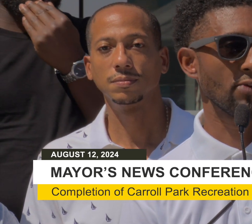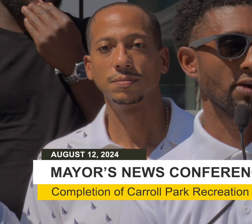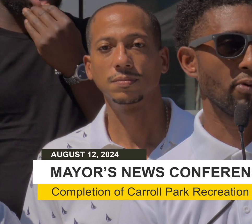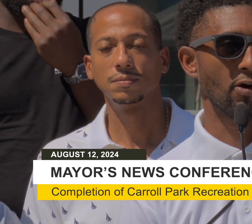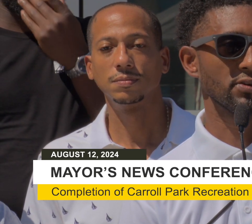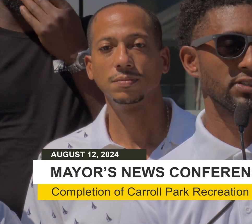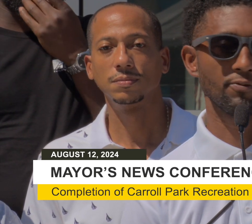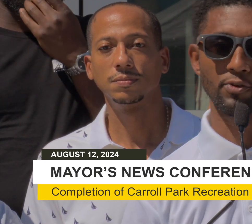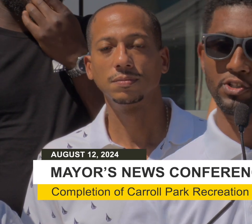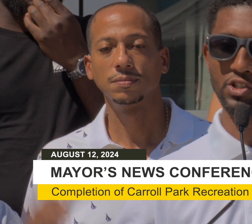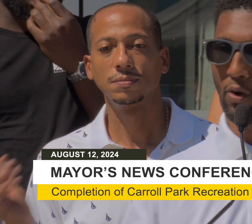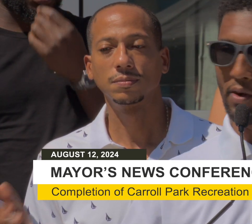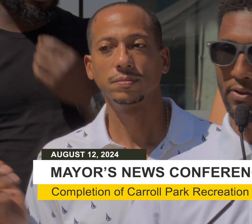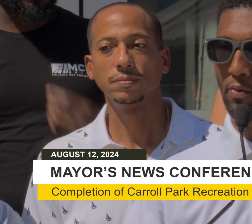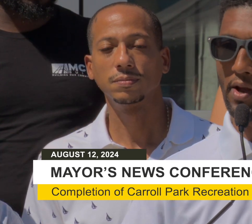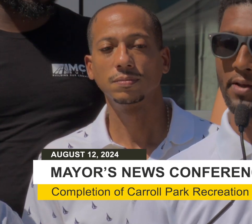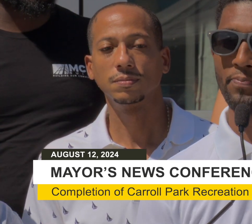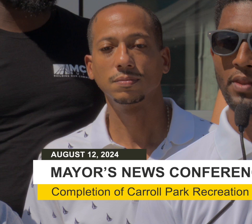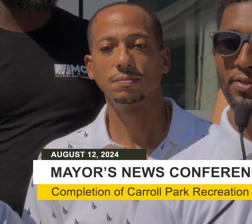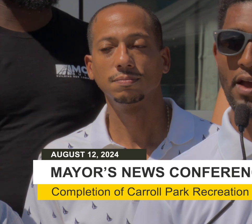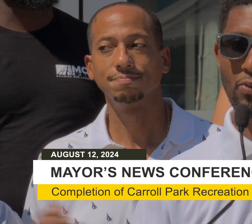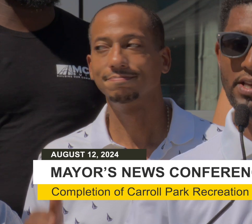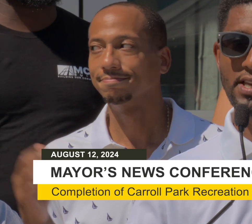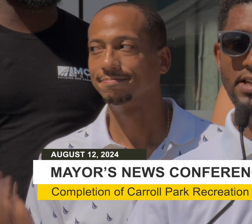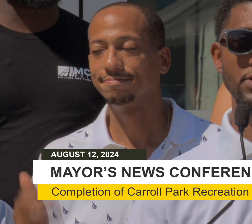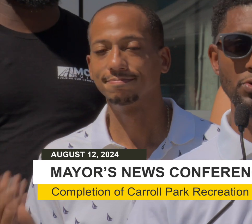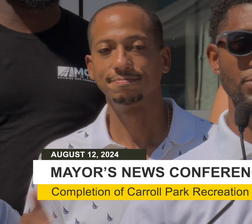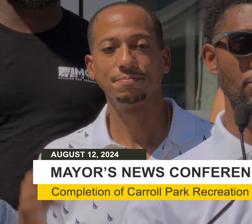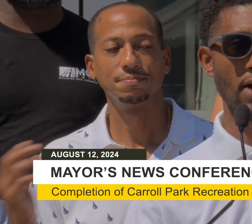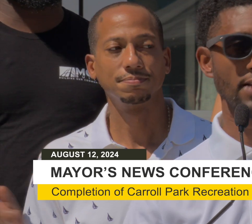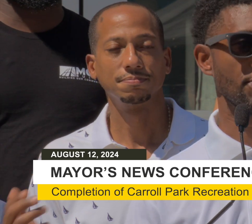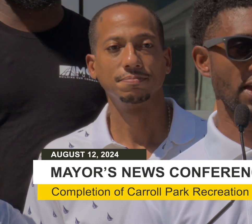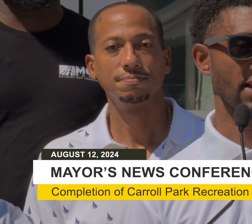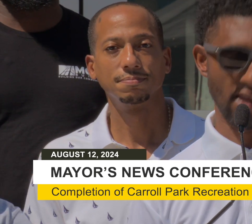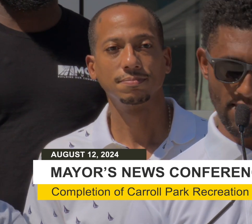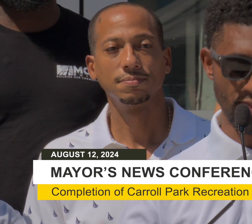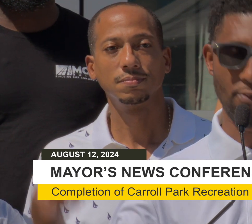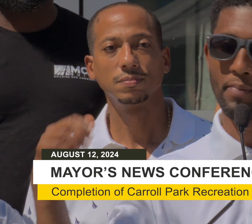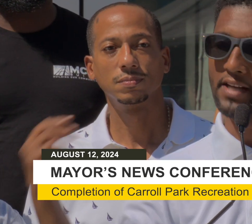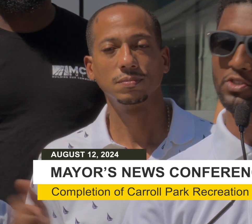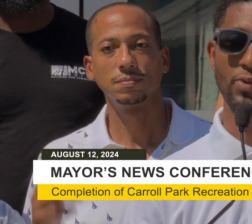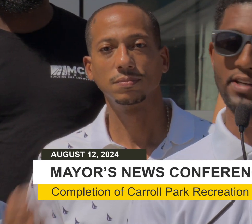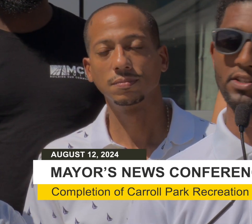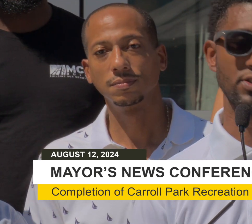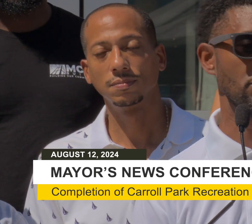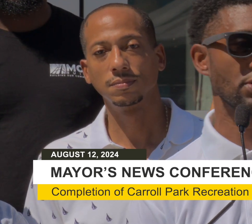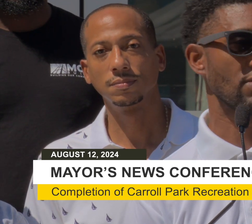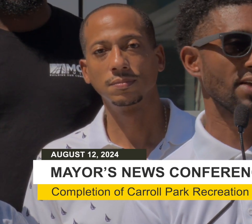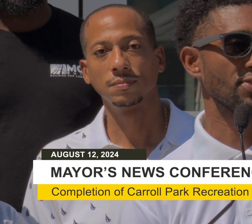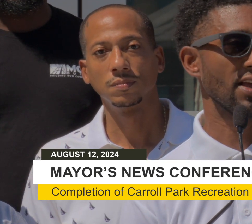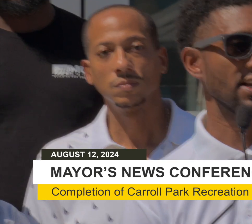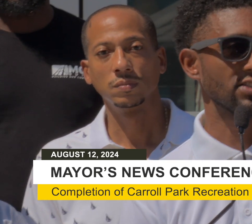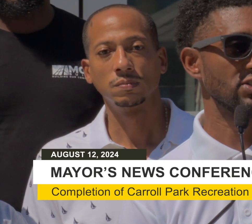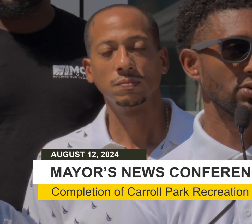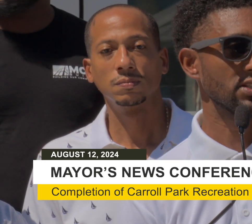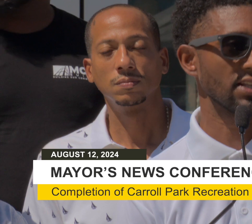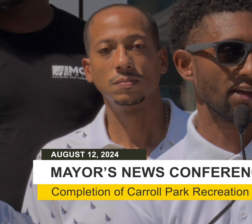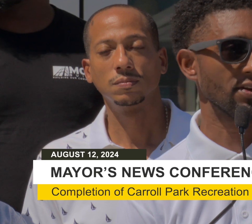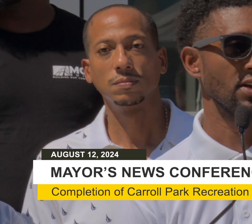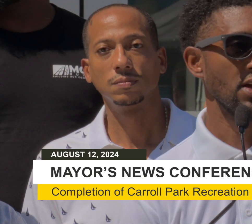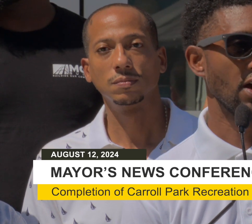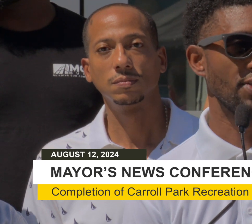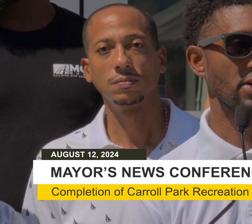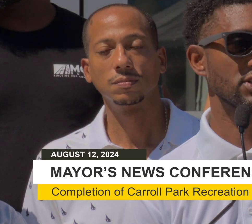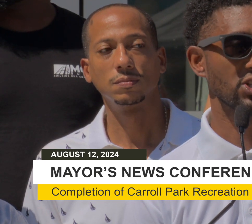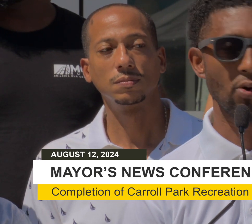Baltimore Gateway Partnership for showing the way that we can do the right thing, and the best way to do the right thing is to do it